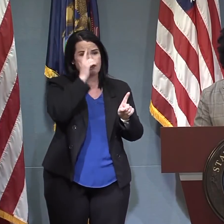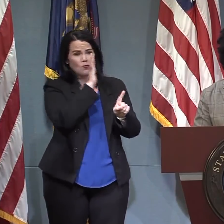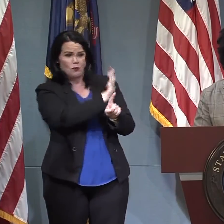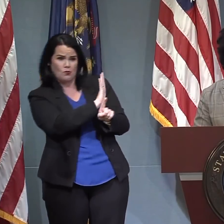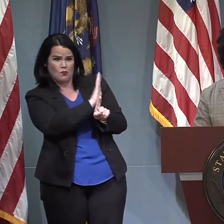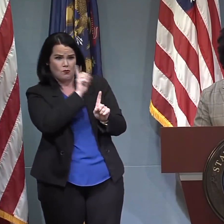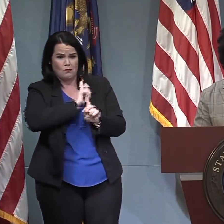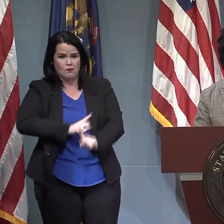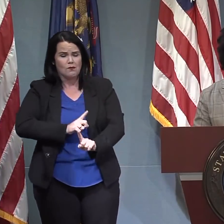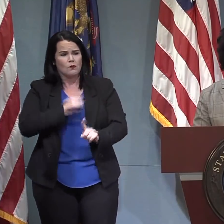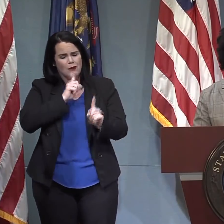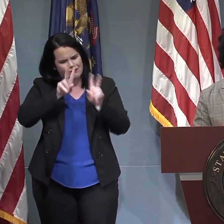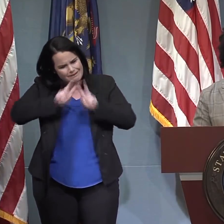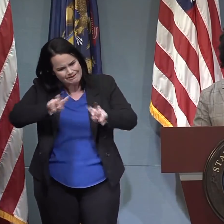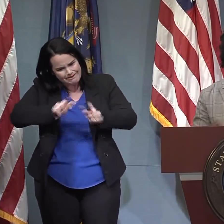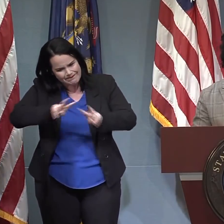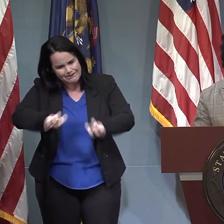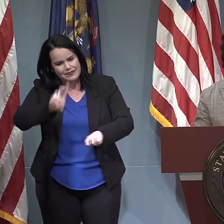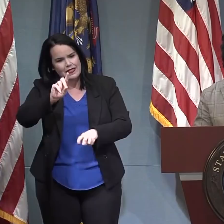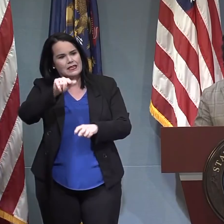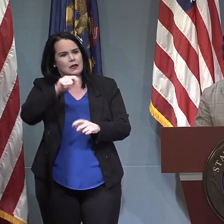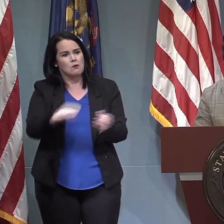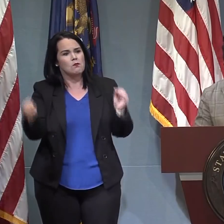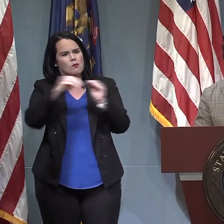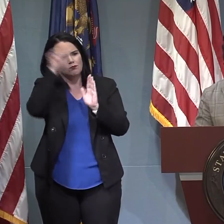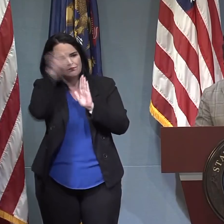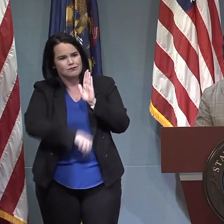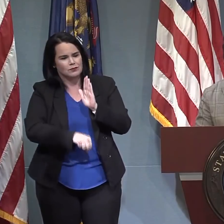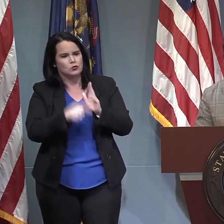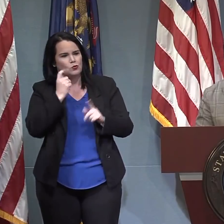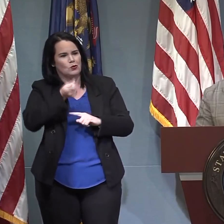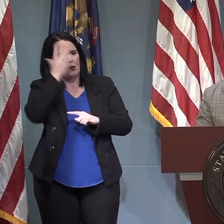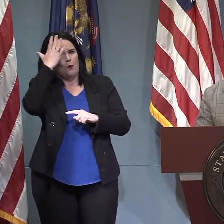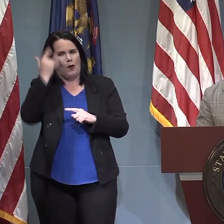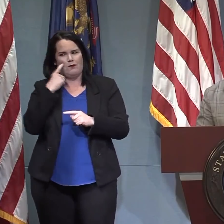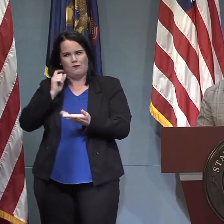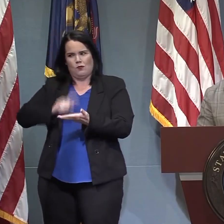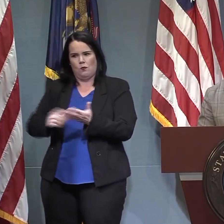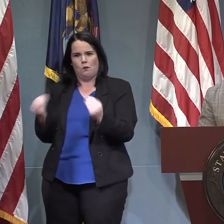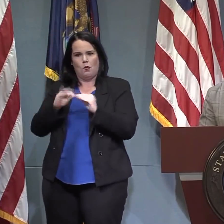into the data a lot more to be able to understand why we are seeing that difference.